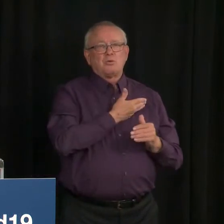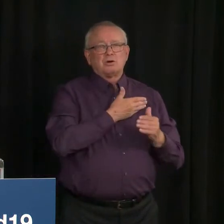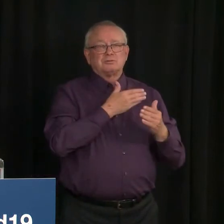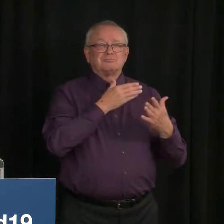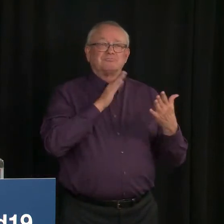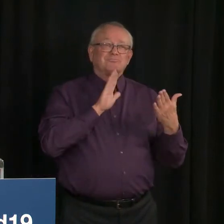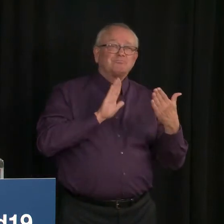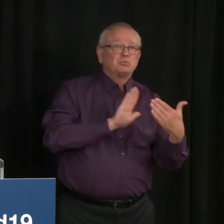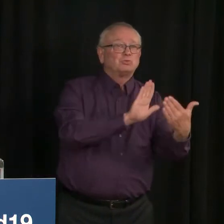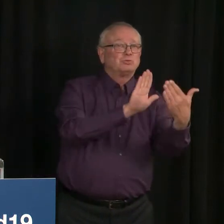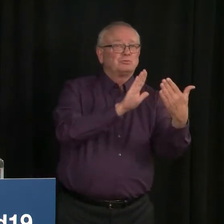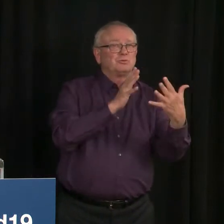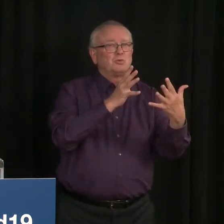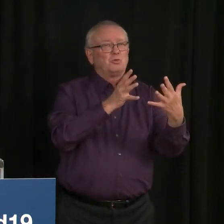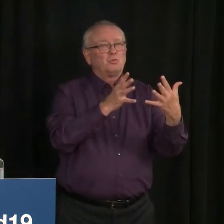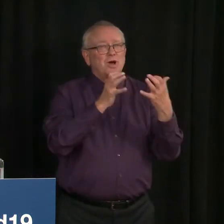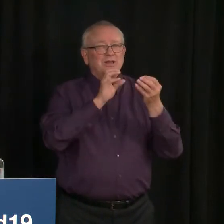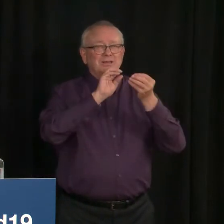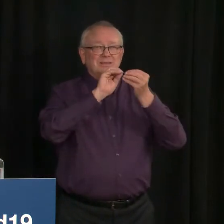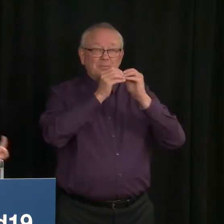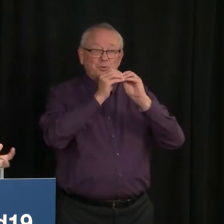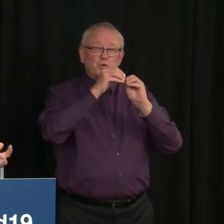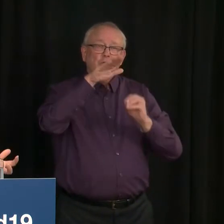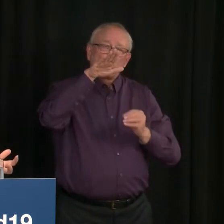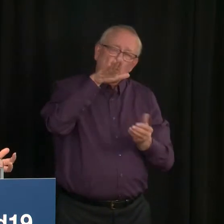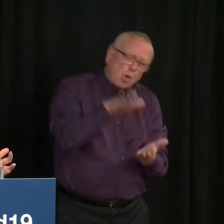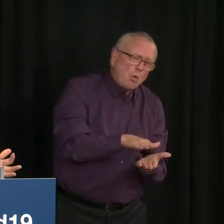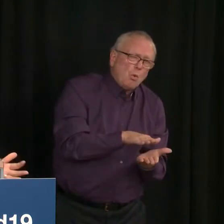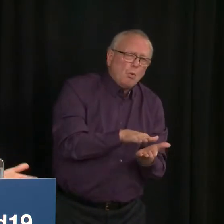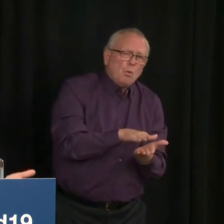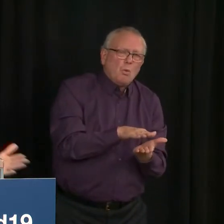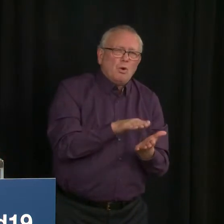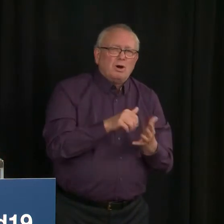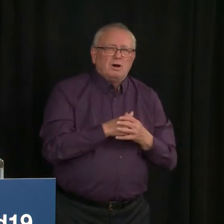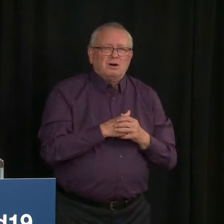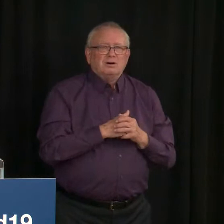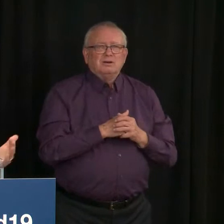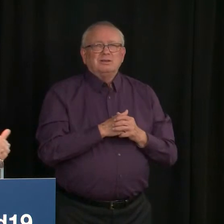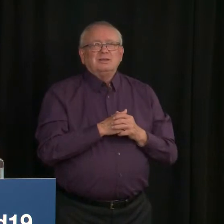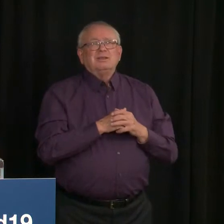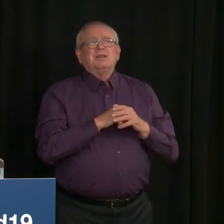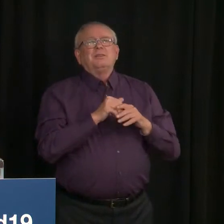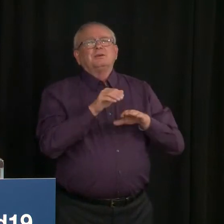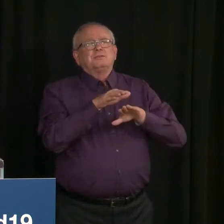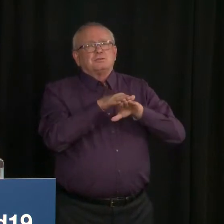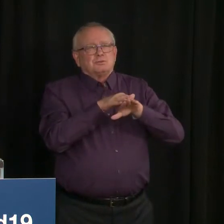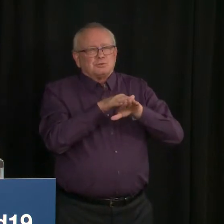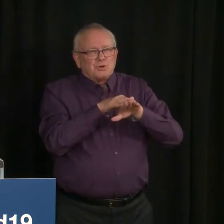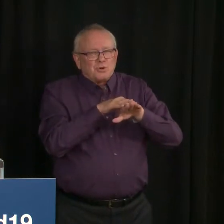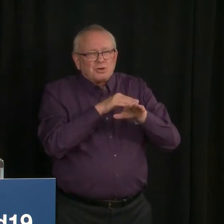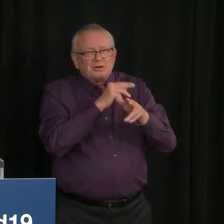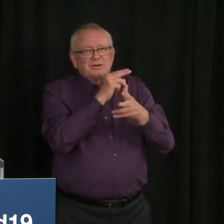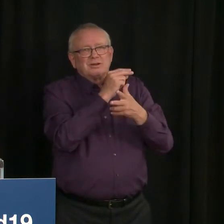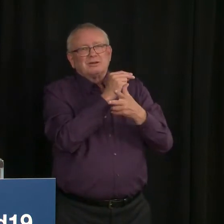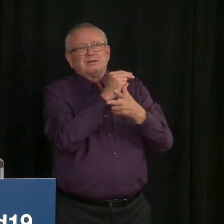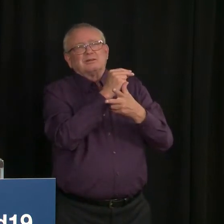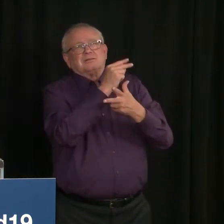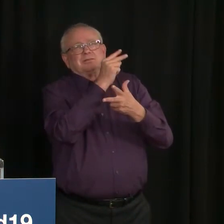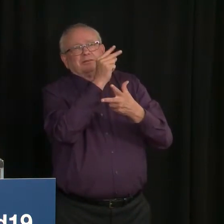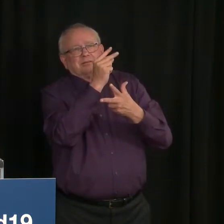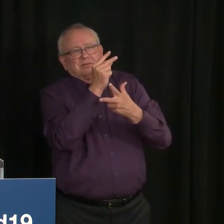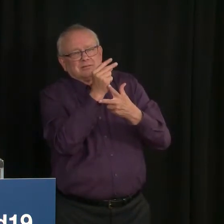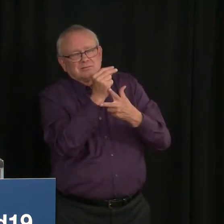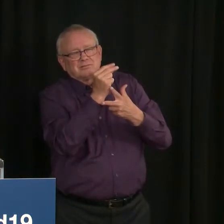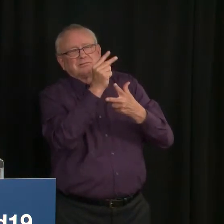down as low as possible by keeping those more aggressive control measures in place at the beginning. And we're seeing that, again, combined with